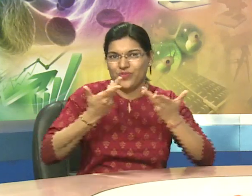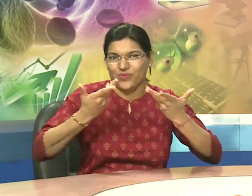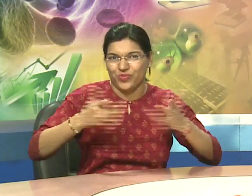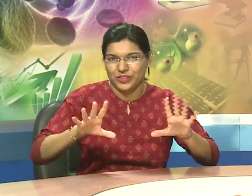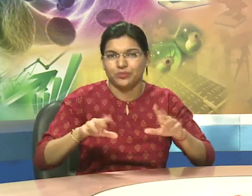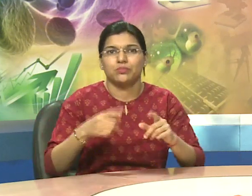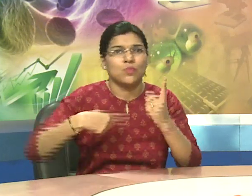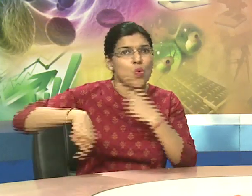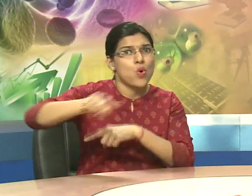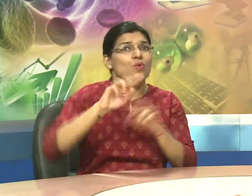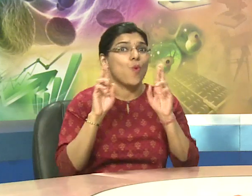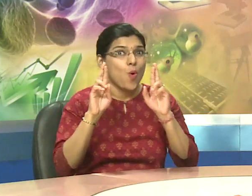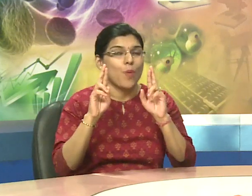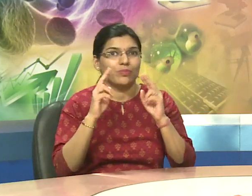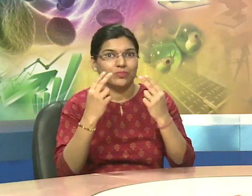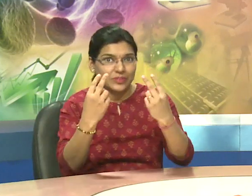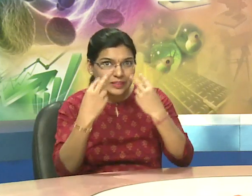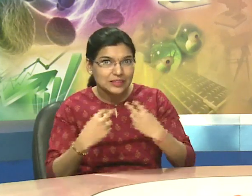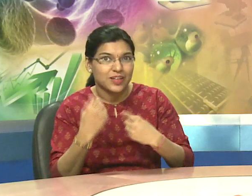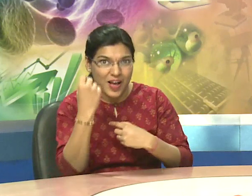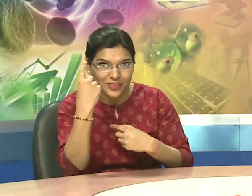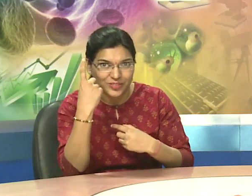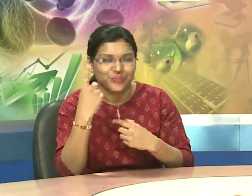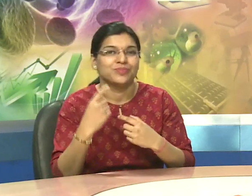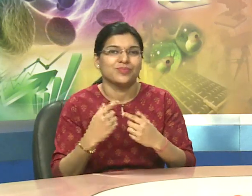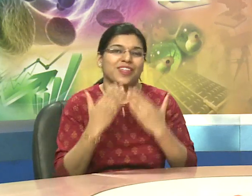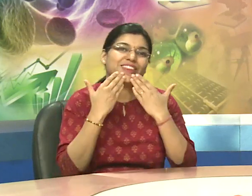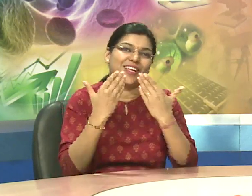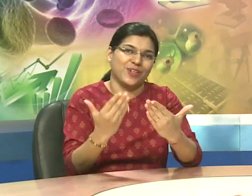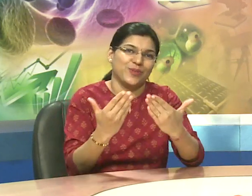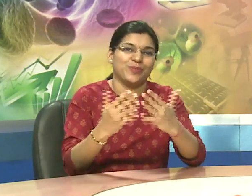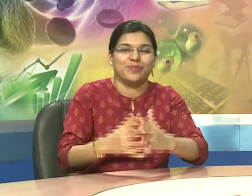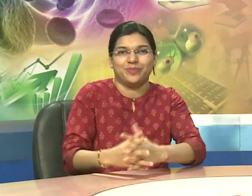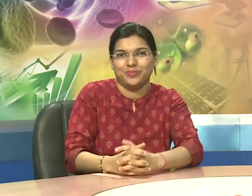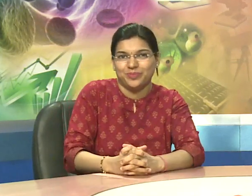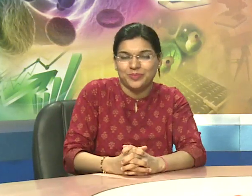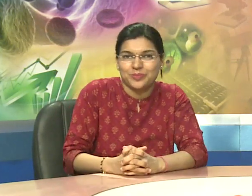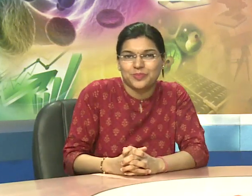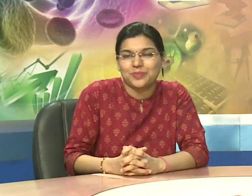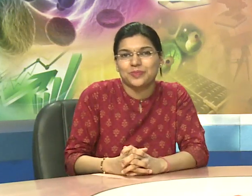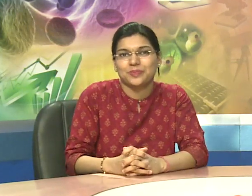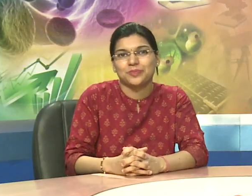I hope you all have seen me. Thank you. Namaste.